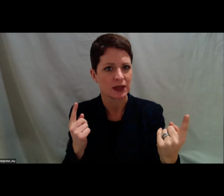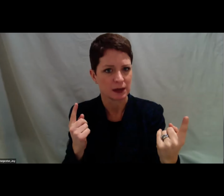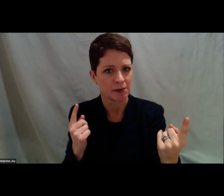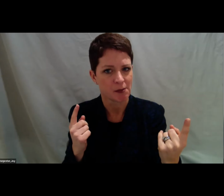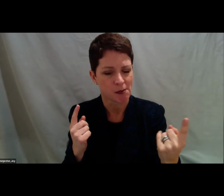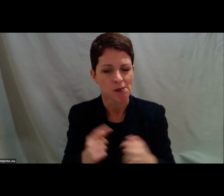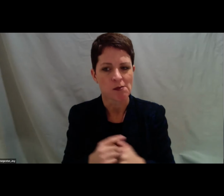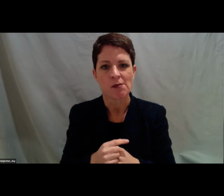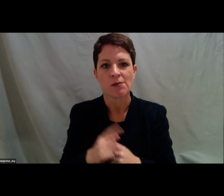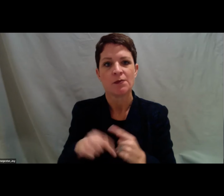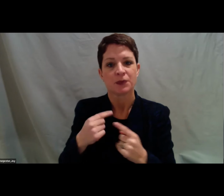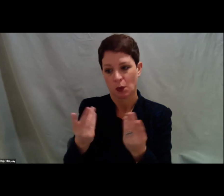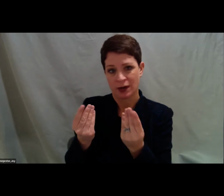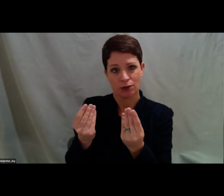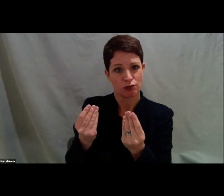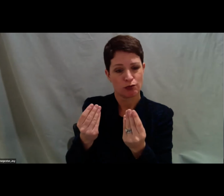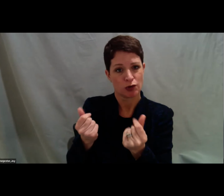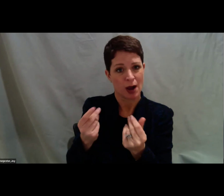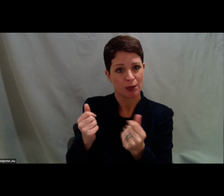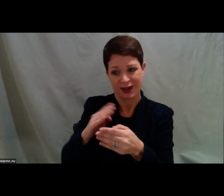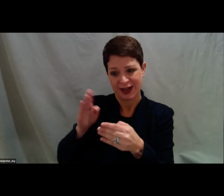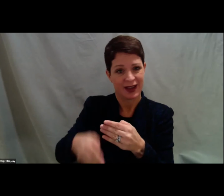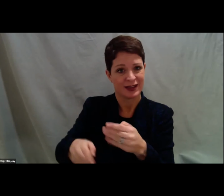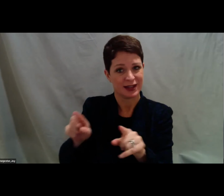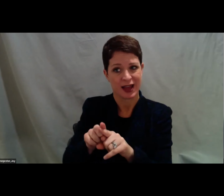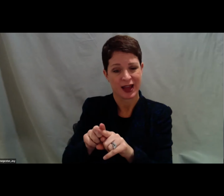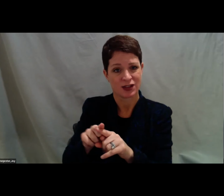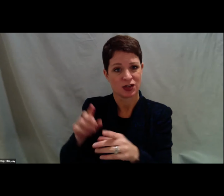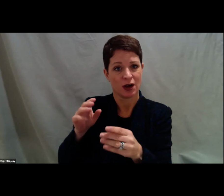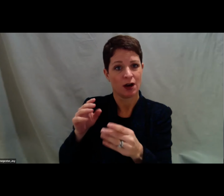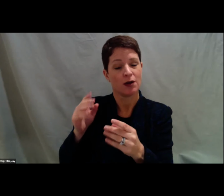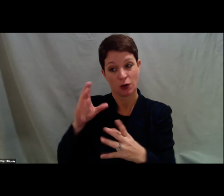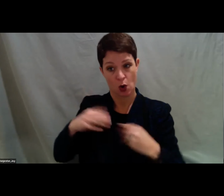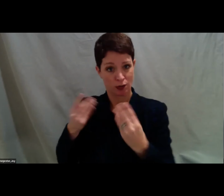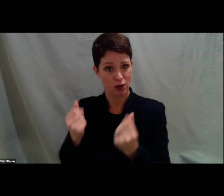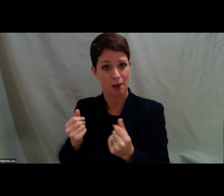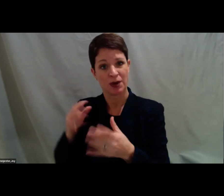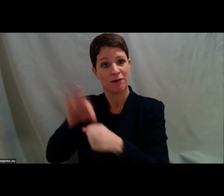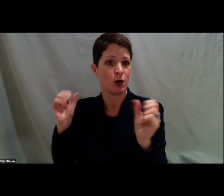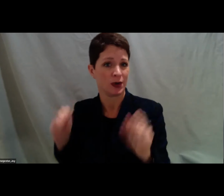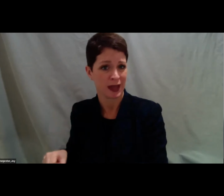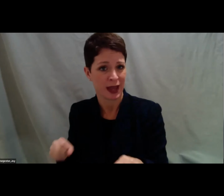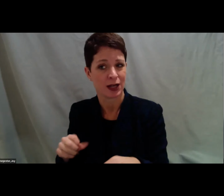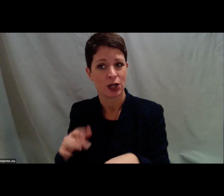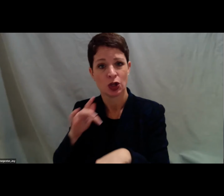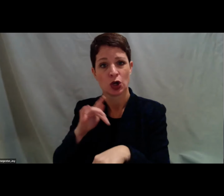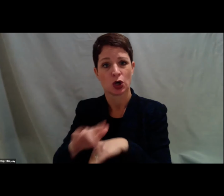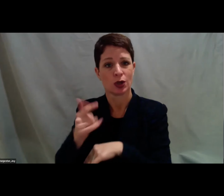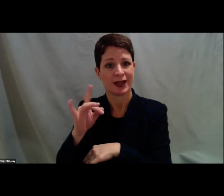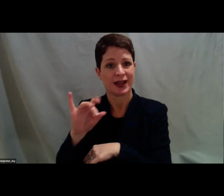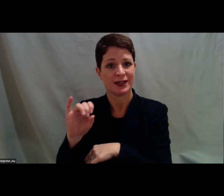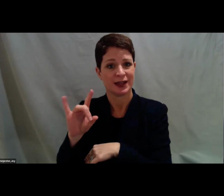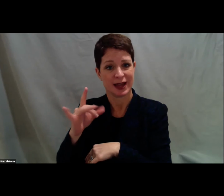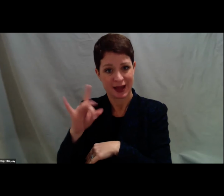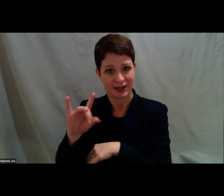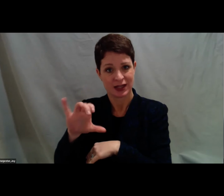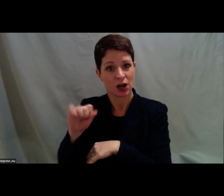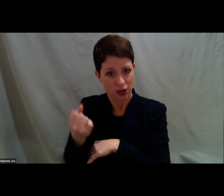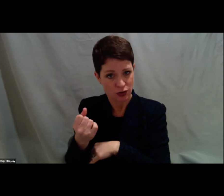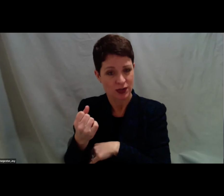when property ended as a voting prerequisite in the early 1800s, and